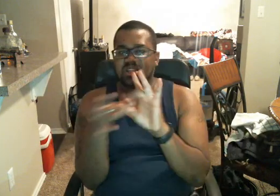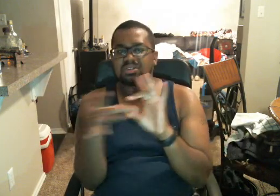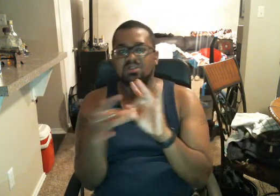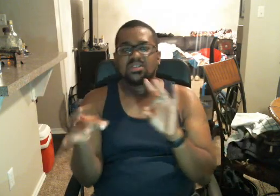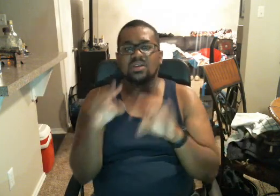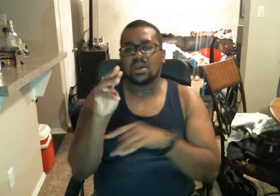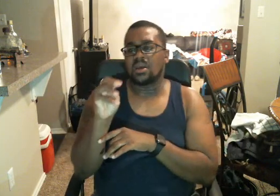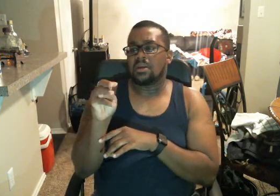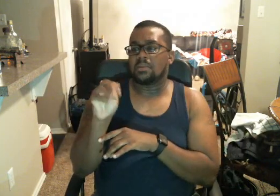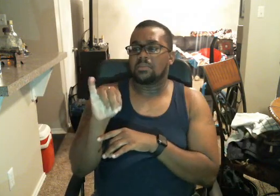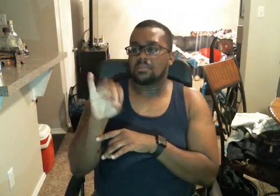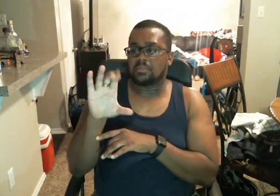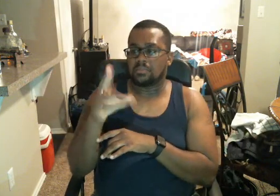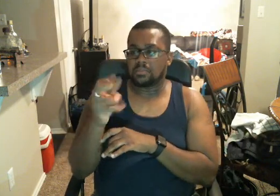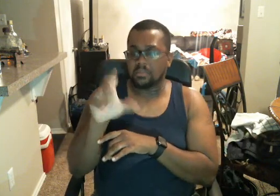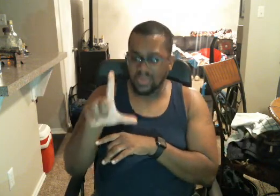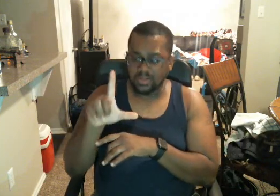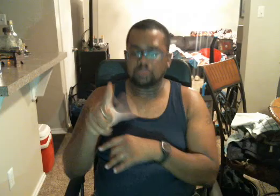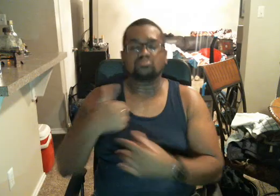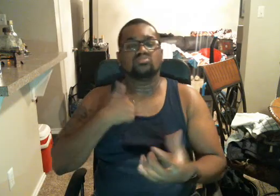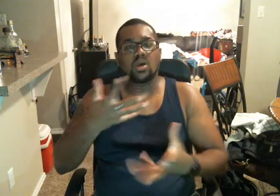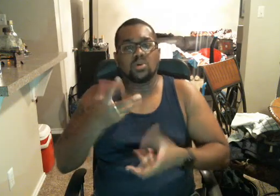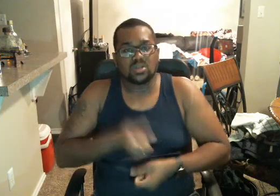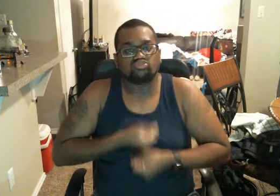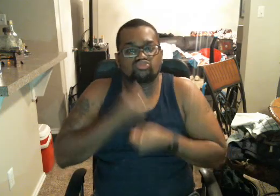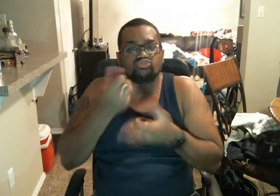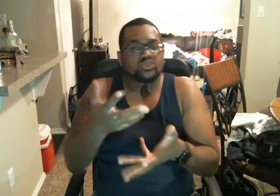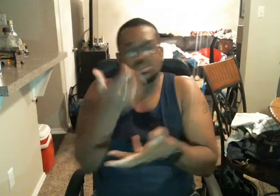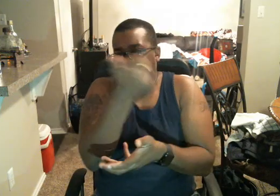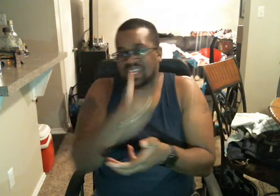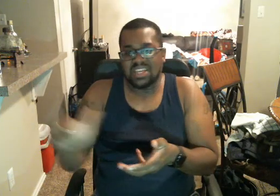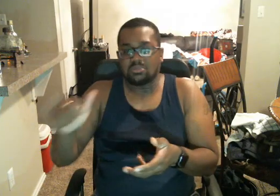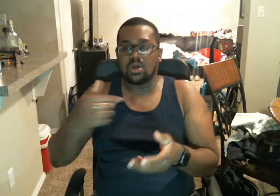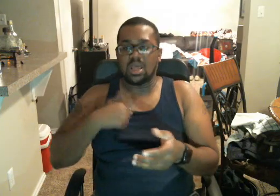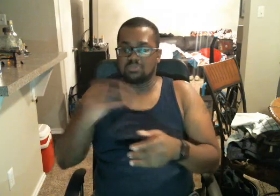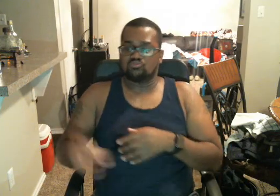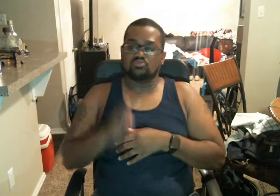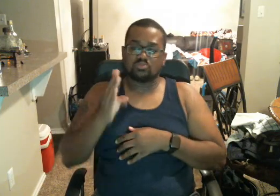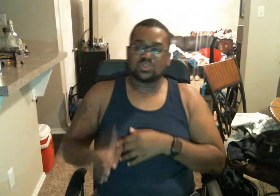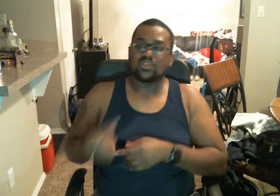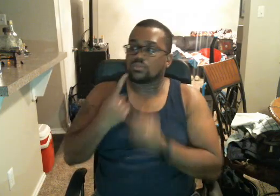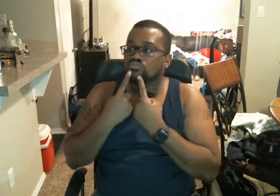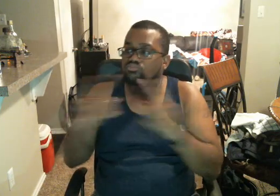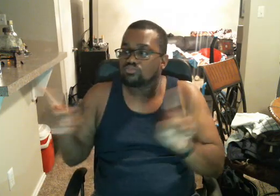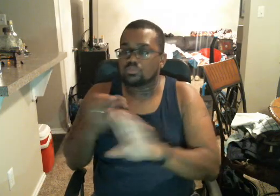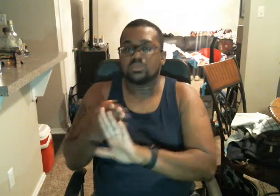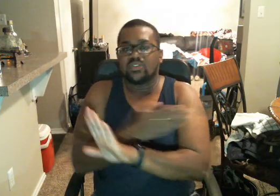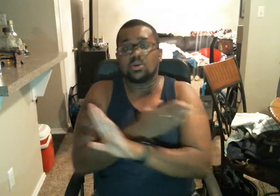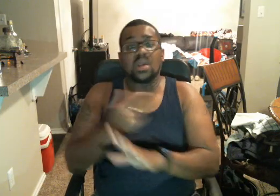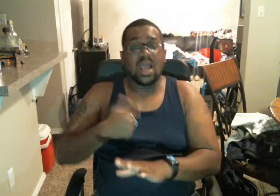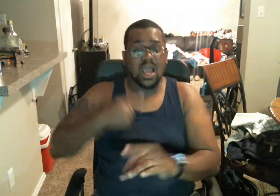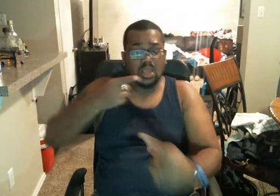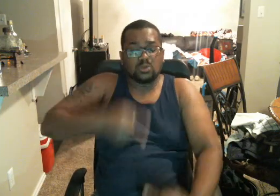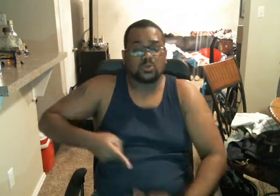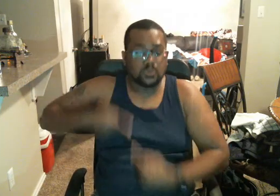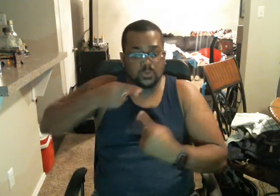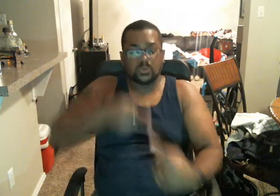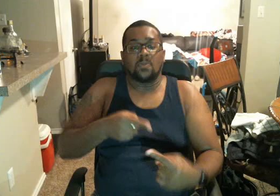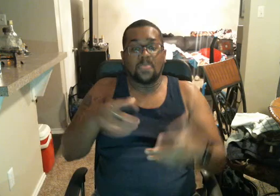Michael, I'm going to tell you something I've never told anyone before. I've been suffering from depression or anxiety or